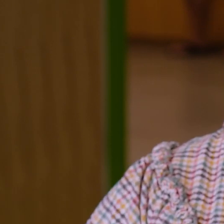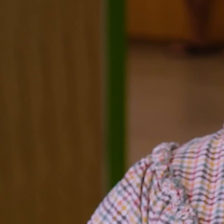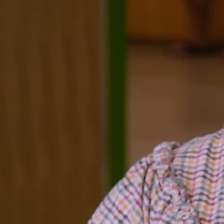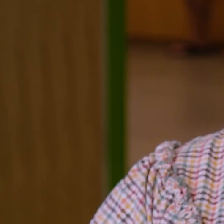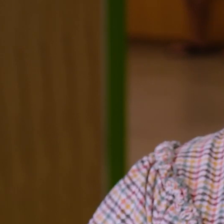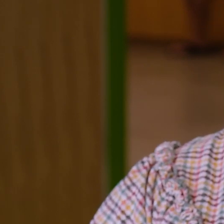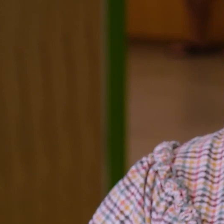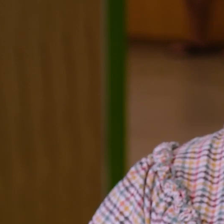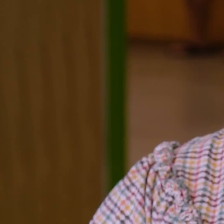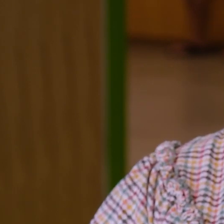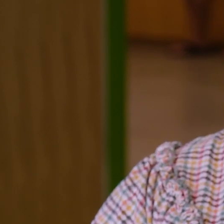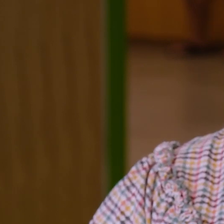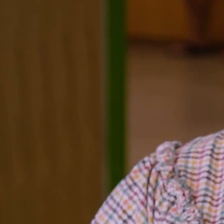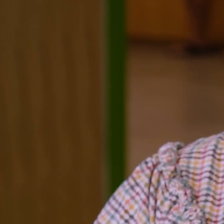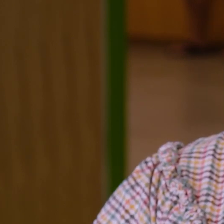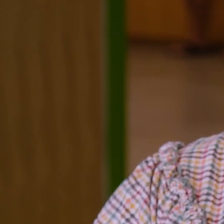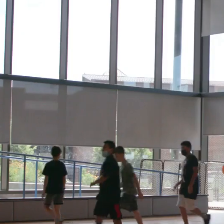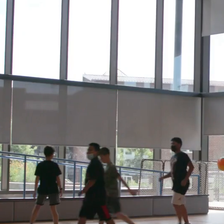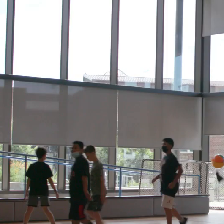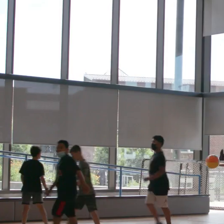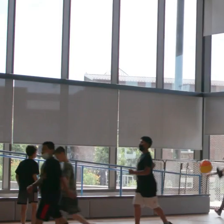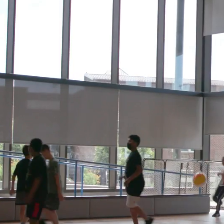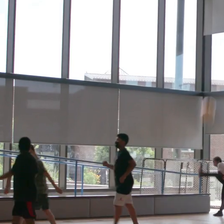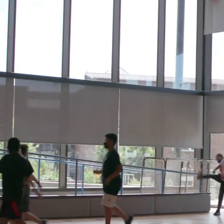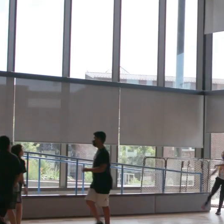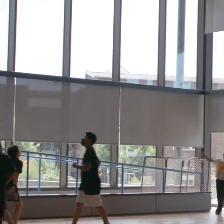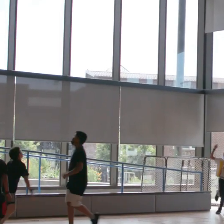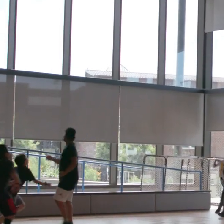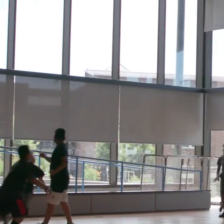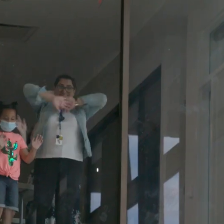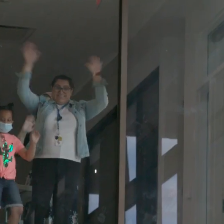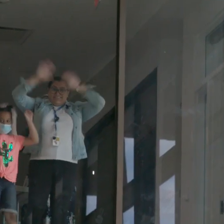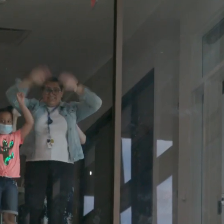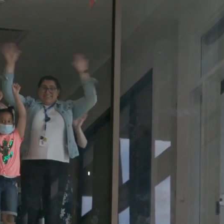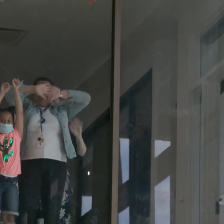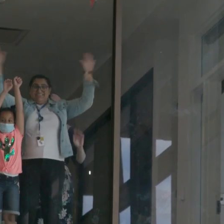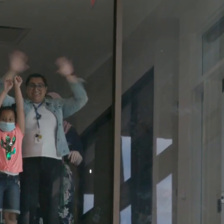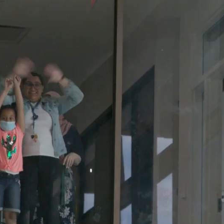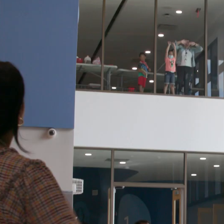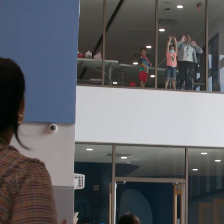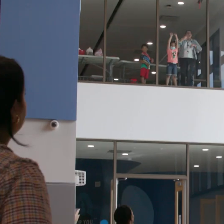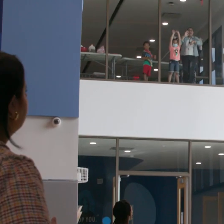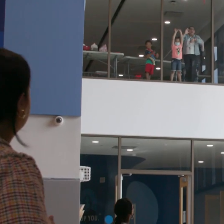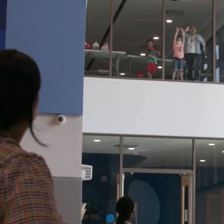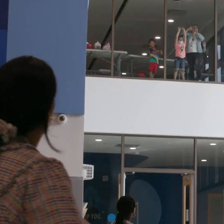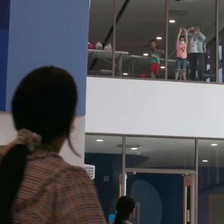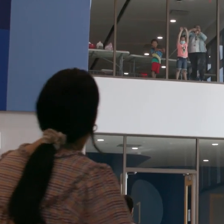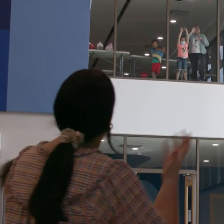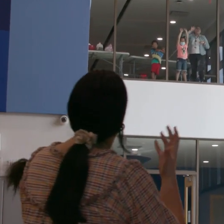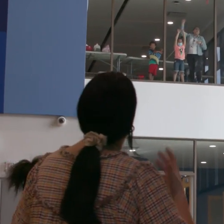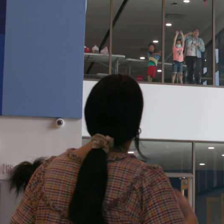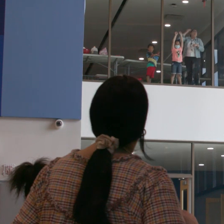the other end of the hall, which is perfect for when you're signing. Or if a student is in the gym, they can actually look upstairs through a window